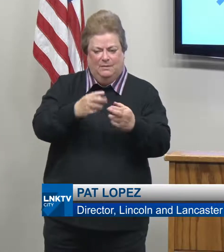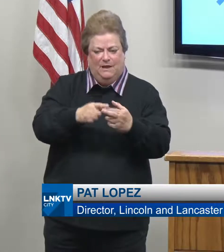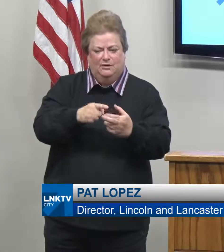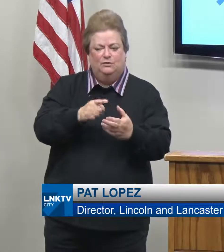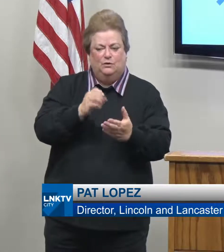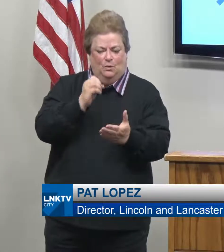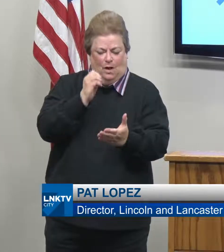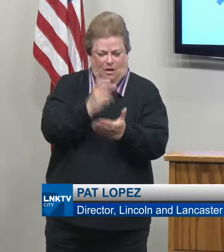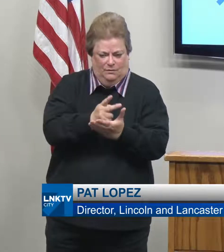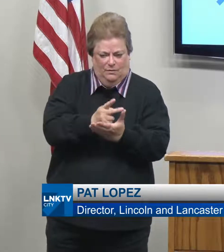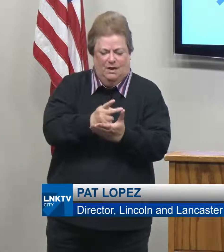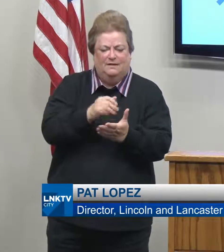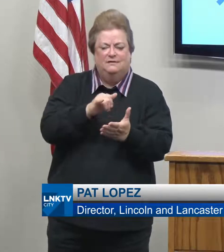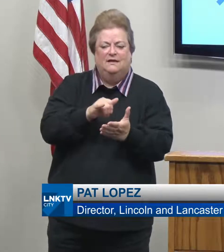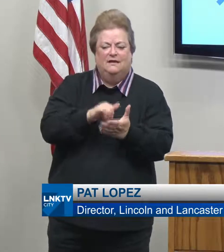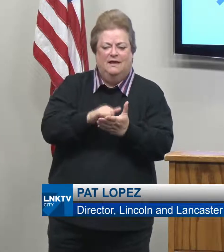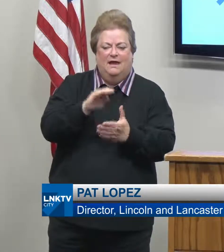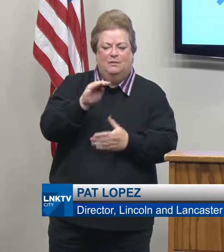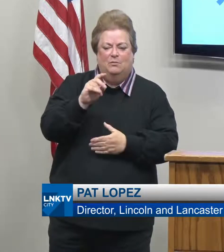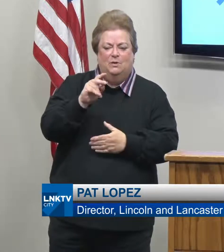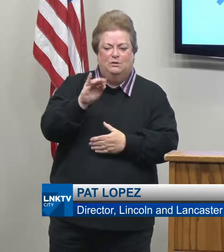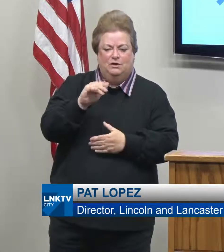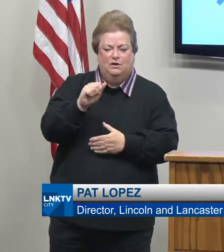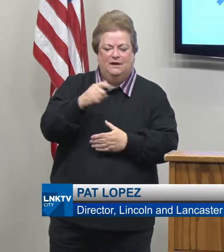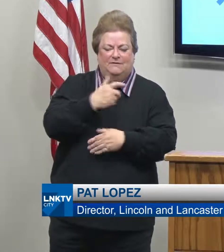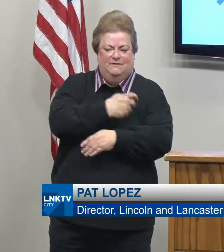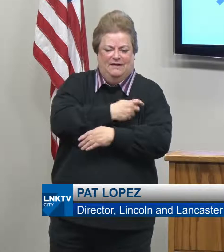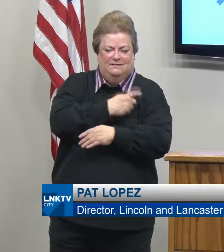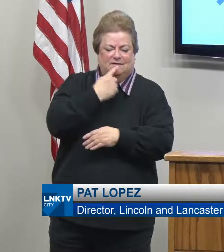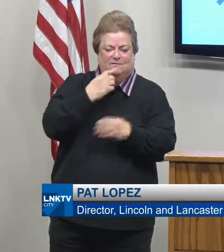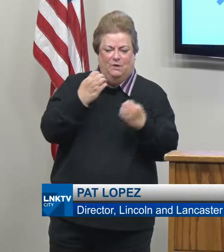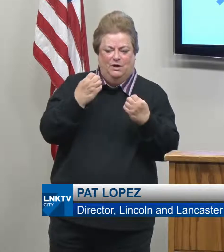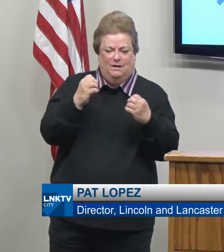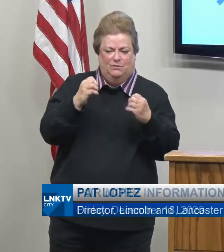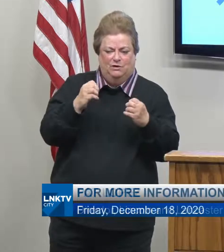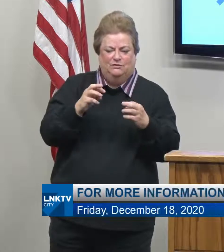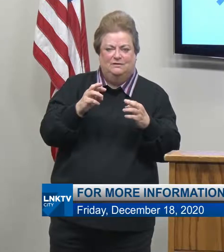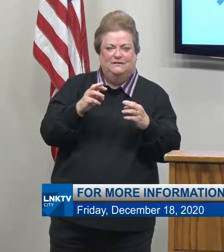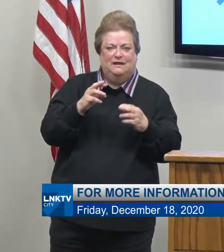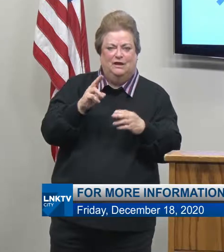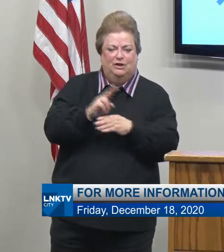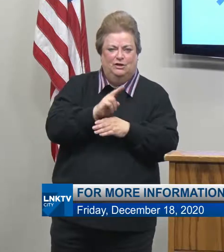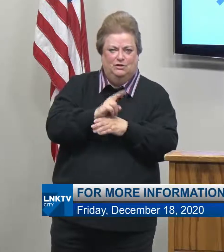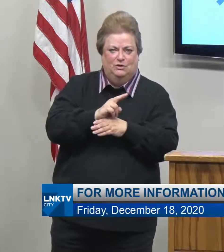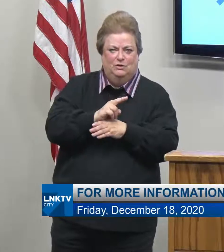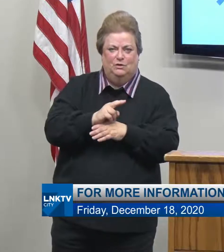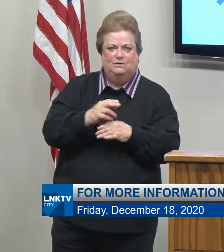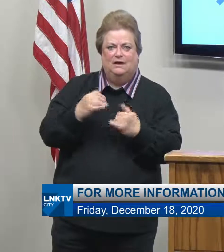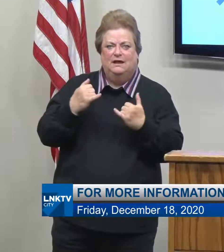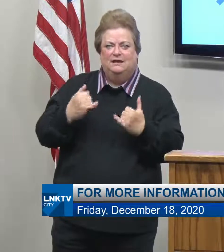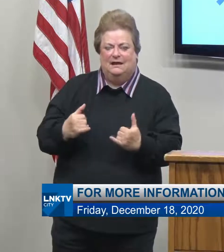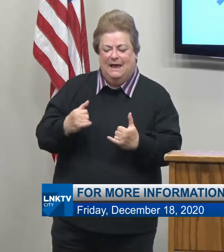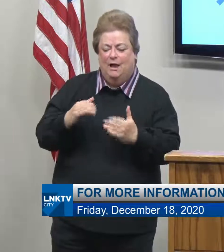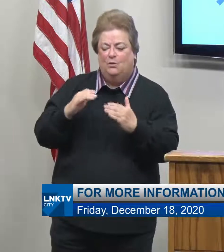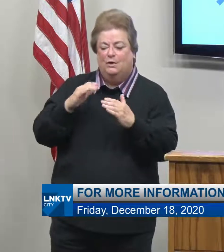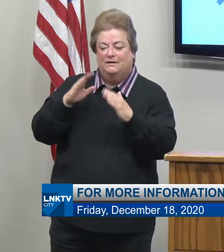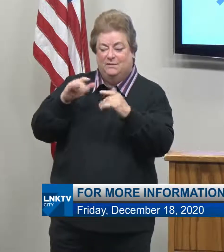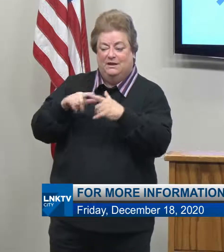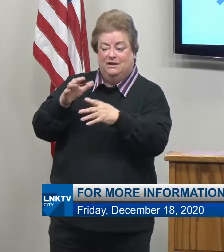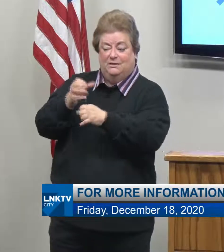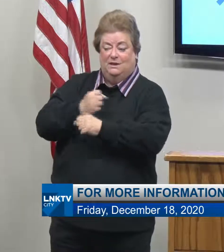the Moderna vaccine for emergency use. A final decision from the federal agency is expected to come